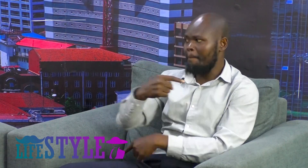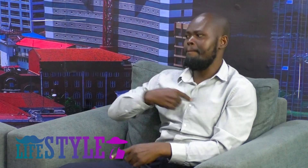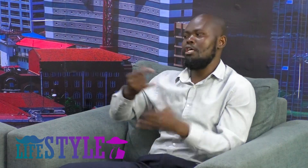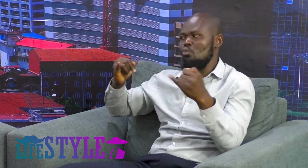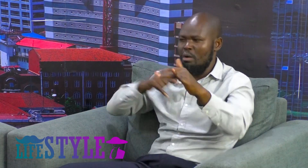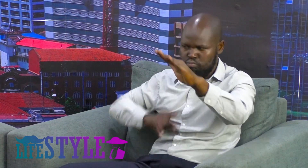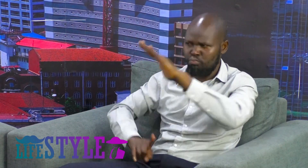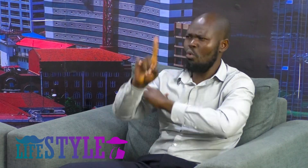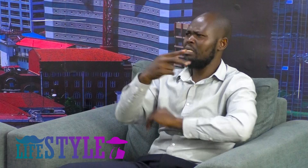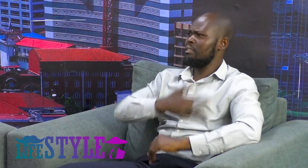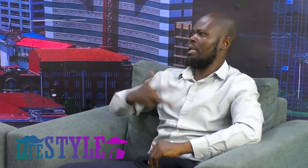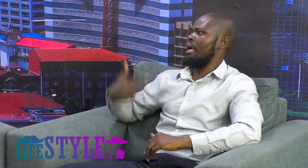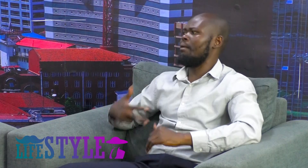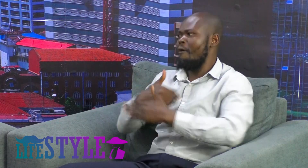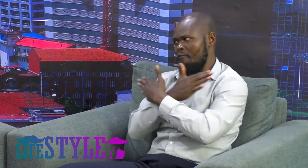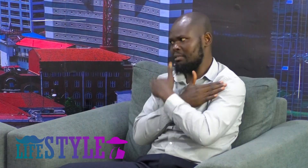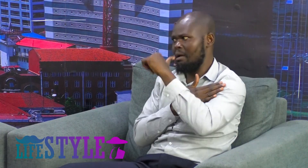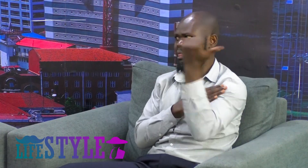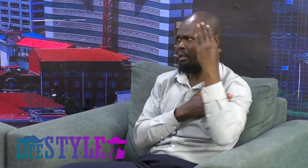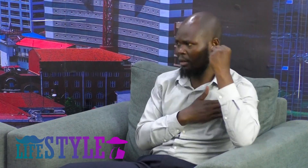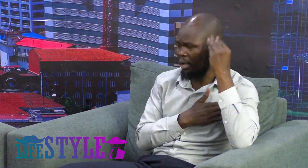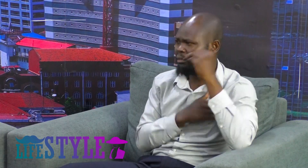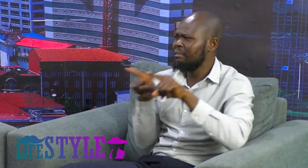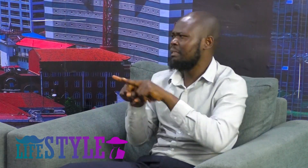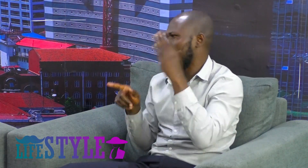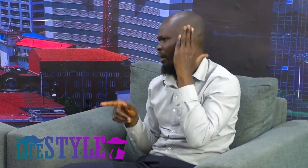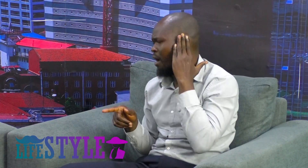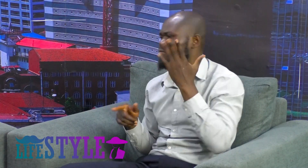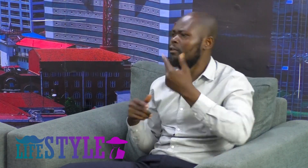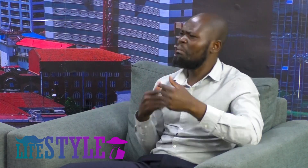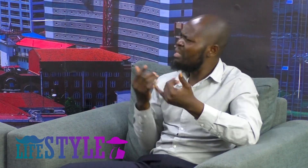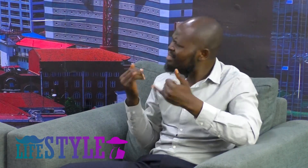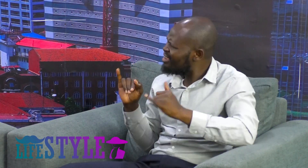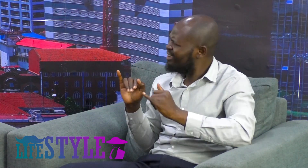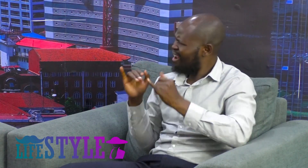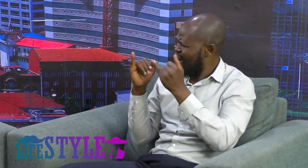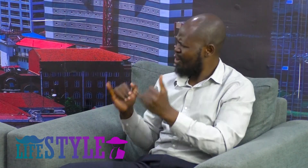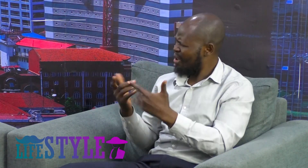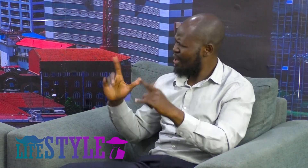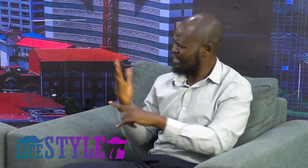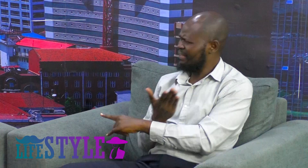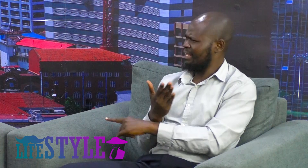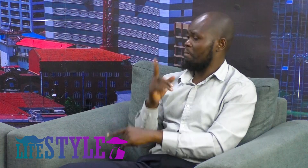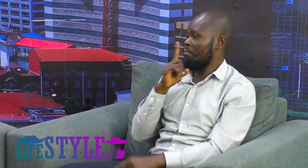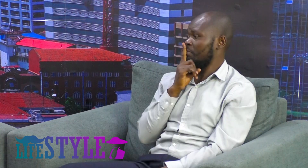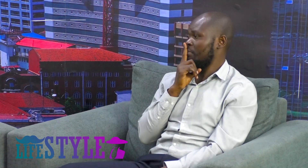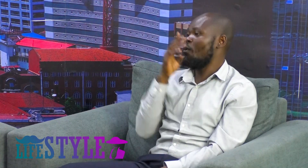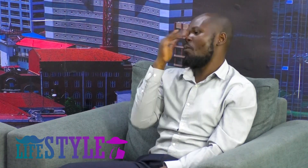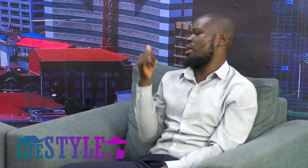true. But I remember that day I went to Kise with another friend of mine who was hearing and now I was deaf.